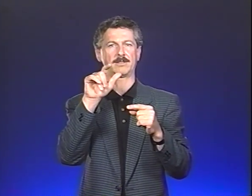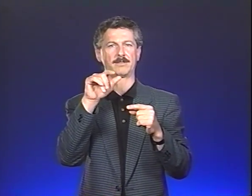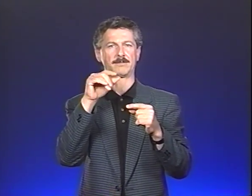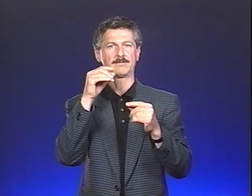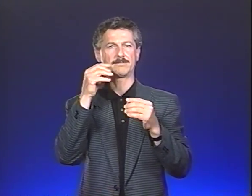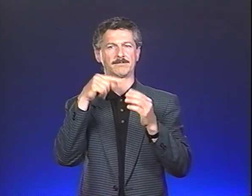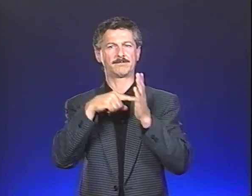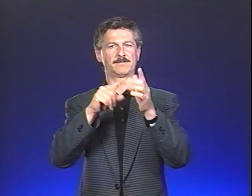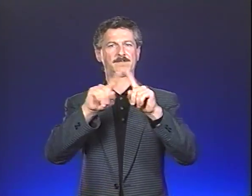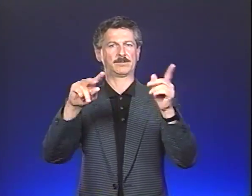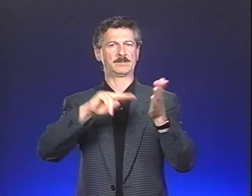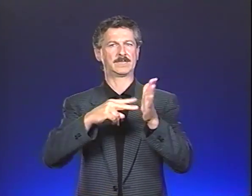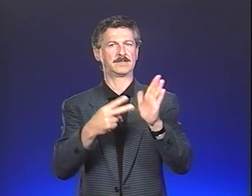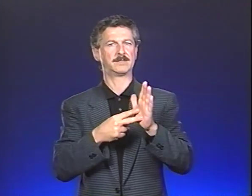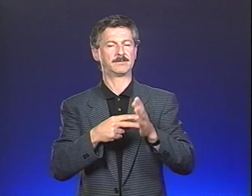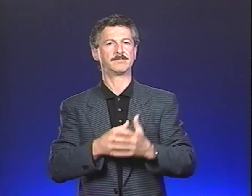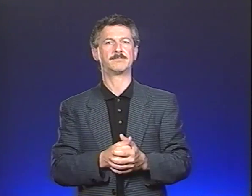signal produced on the face.